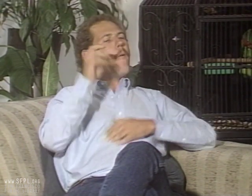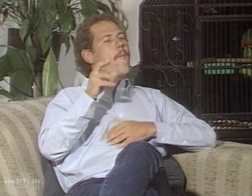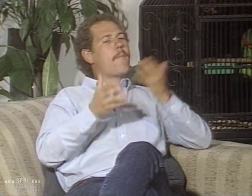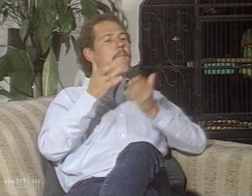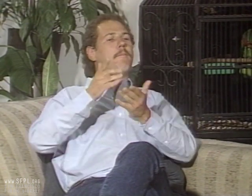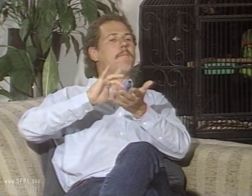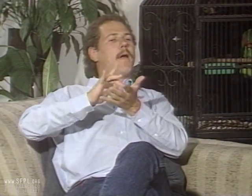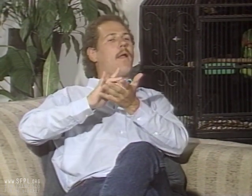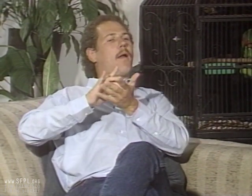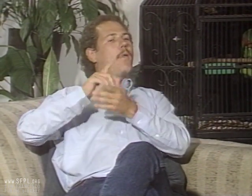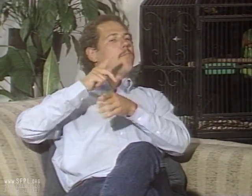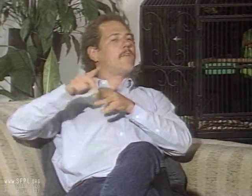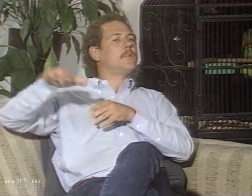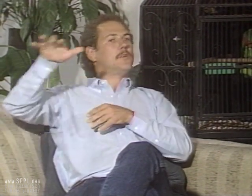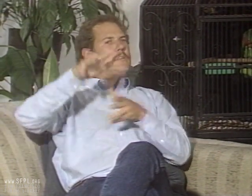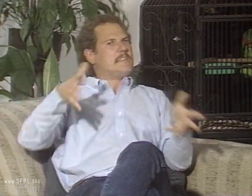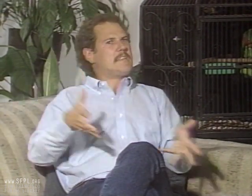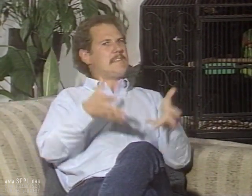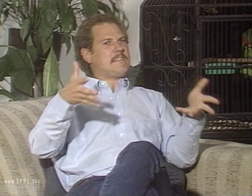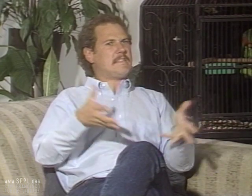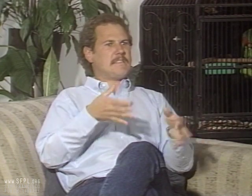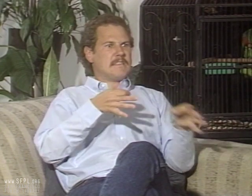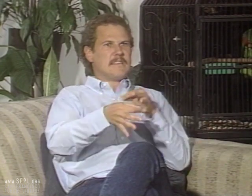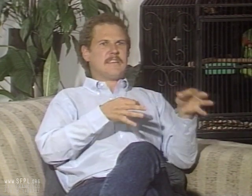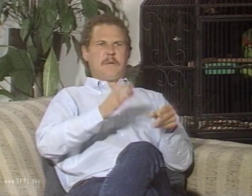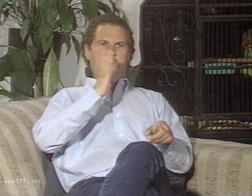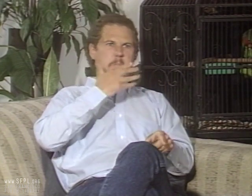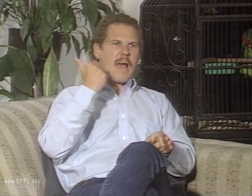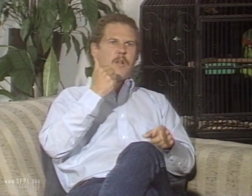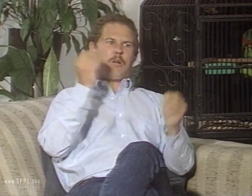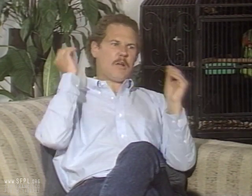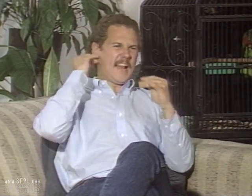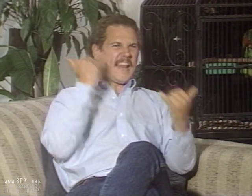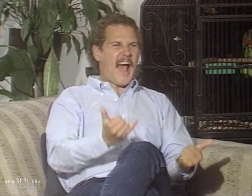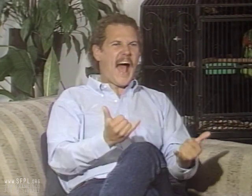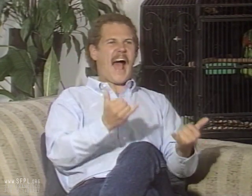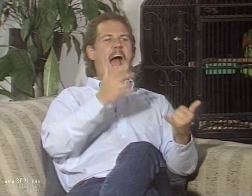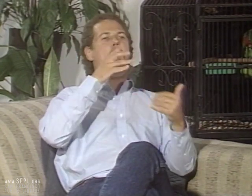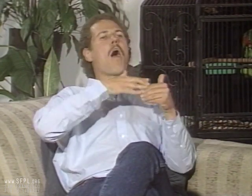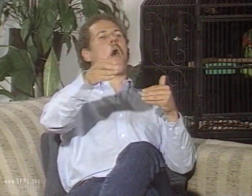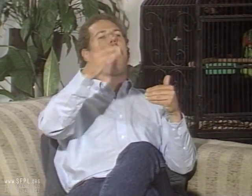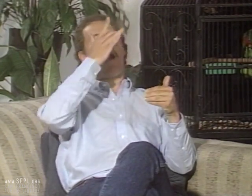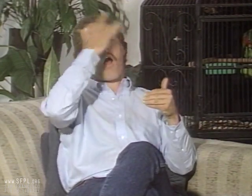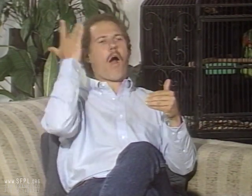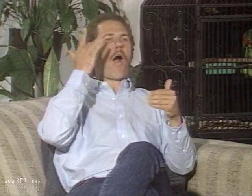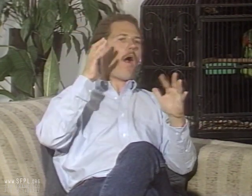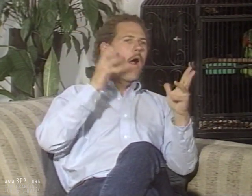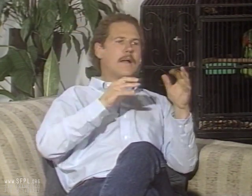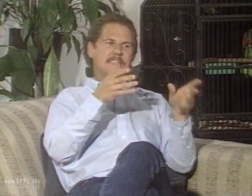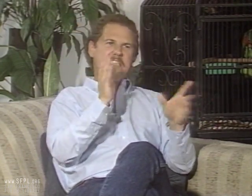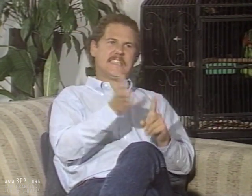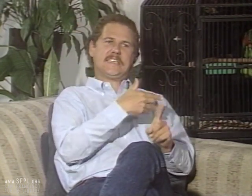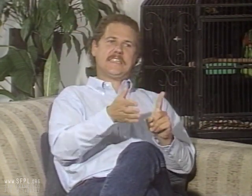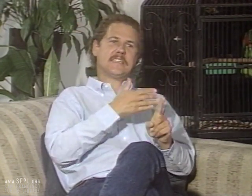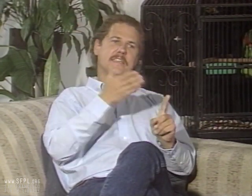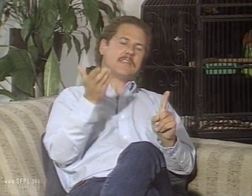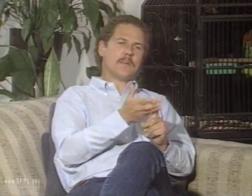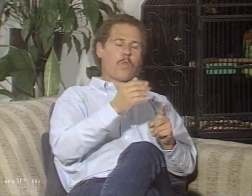if the technology worked, what's so horrifying is the complete unwillingness to accept the reality or value of deafness. What